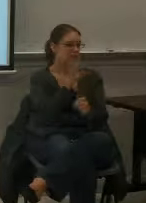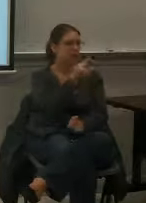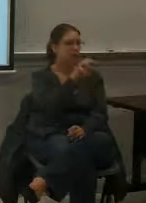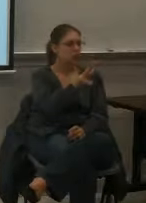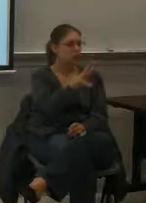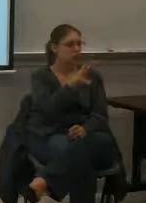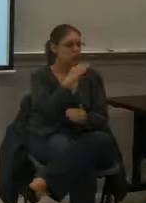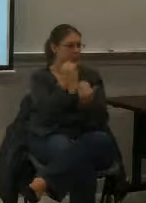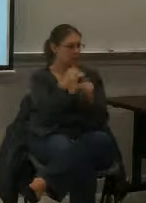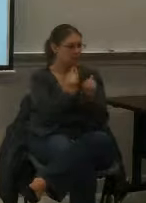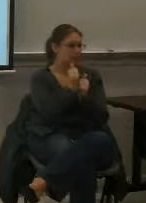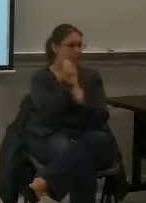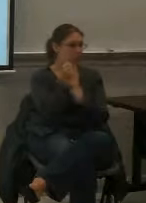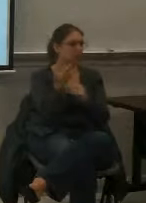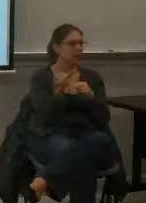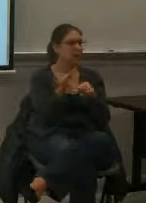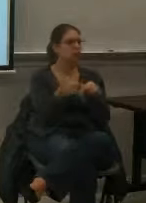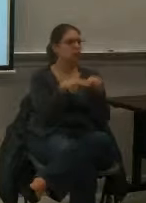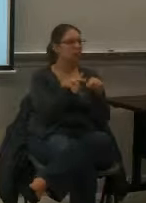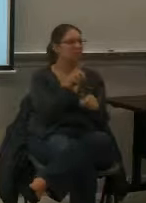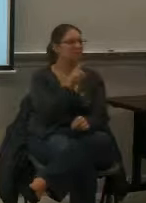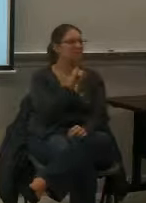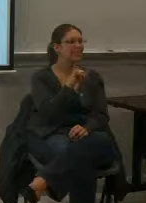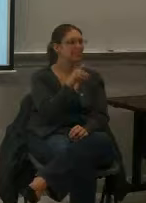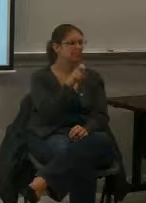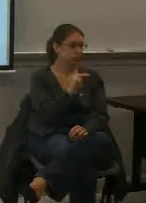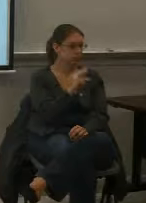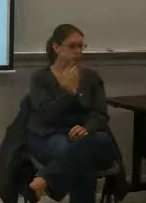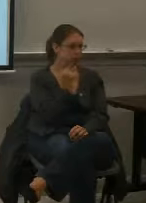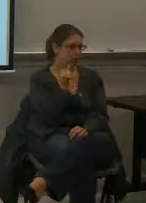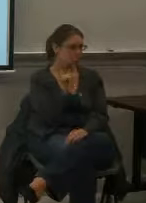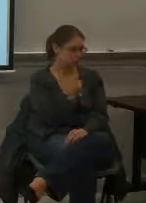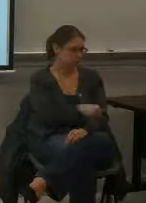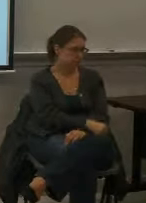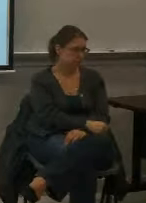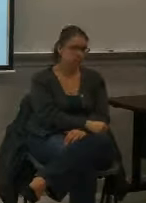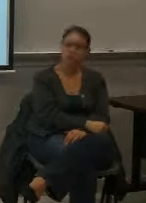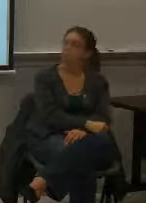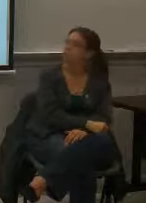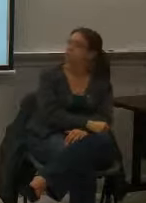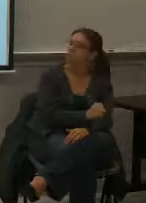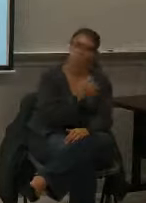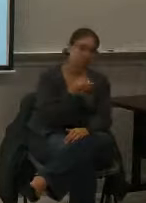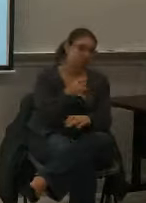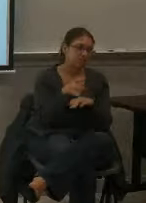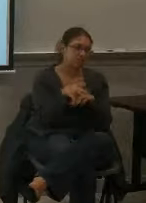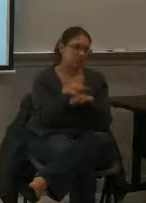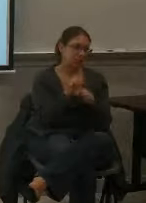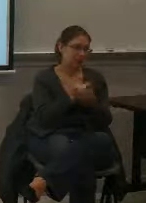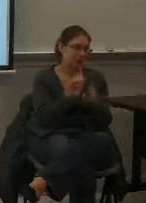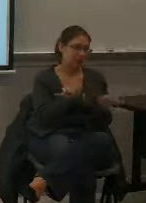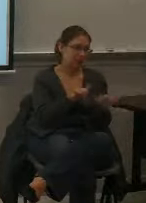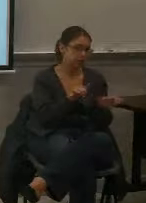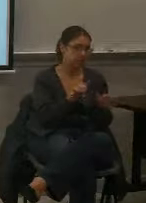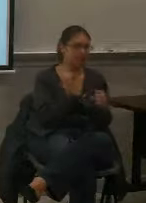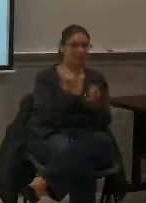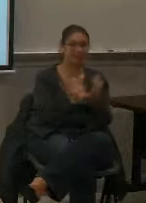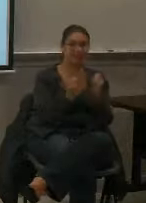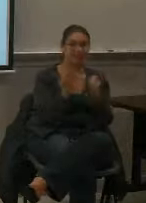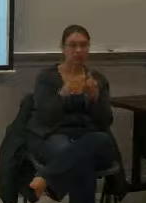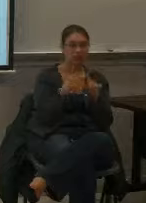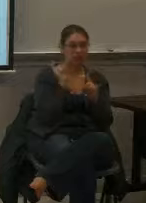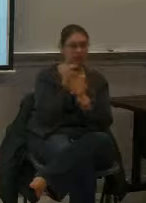and that also increases the diffusion rates as well. So it apparently stimulates that. And the last thing is